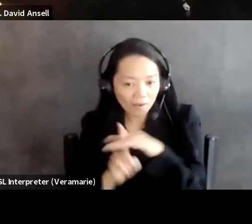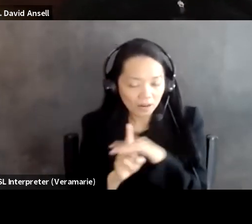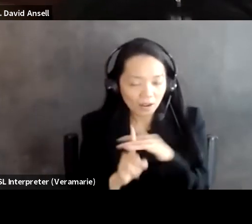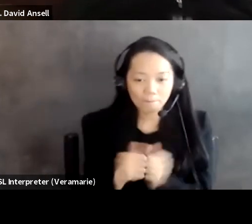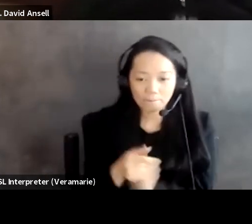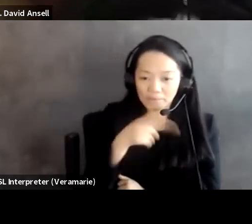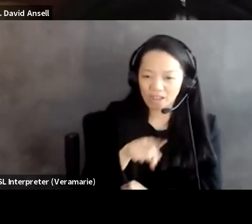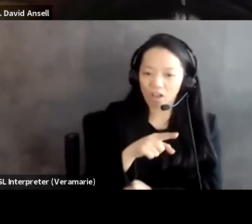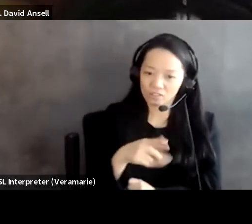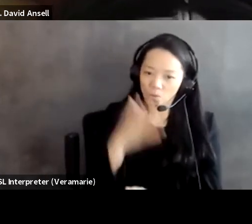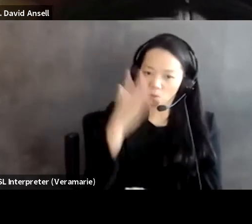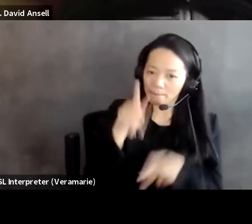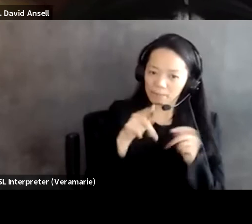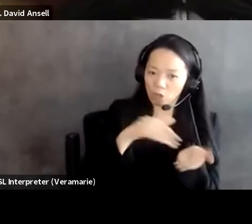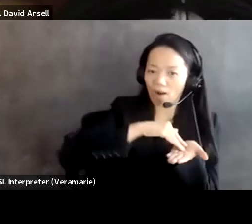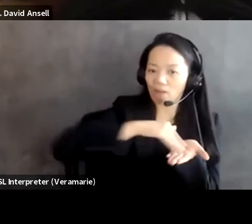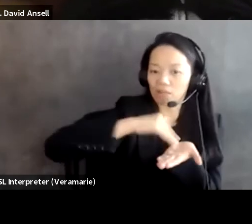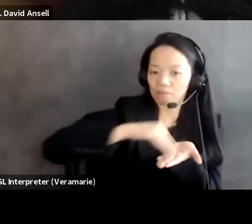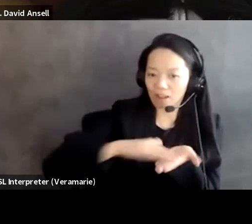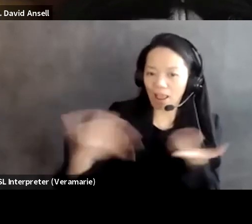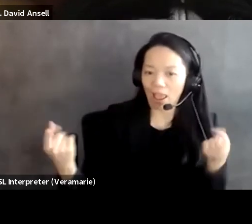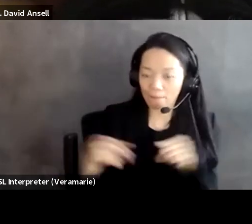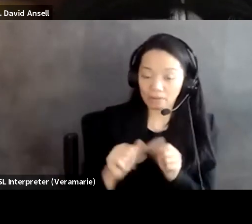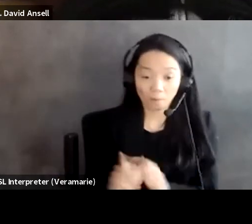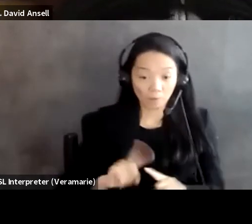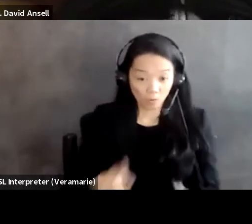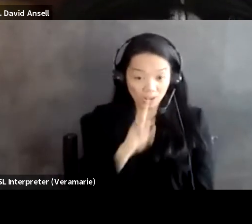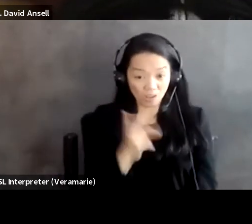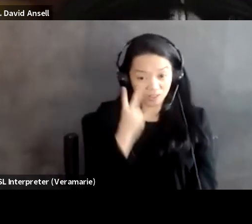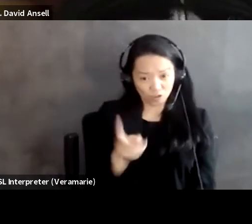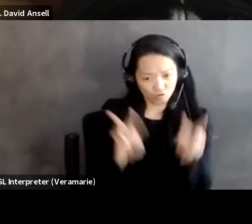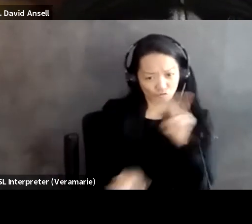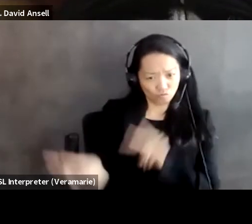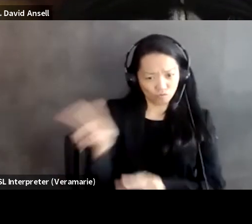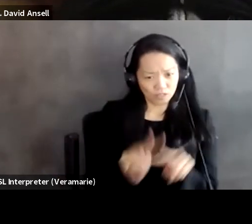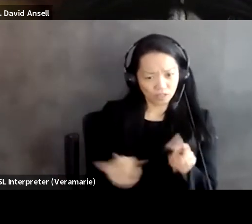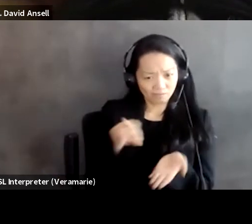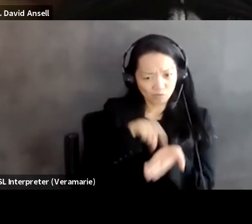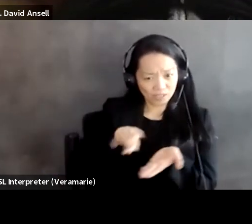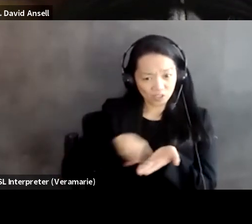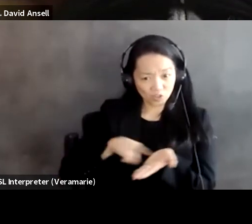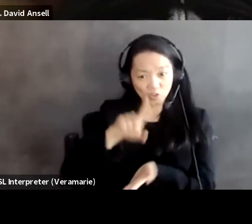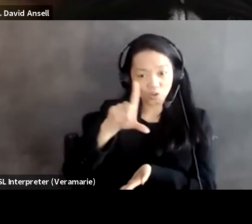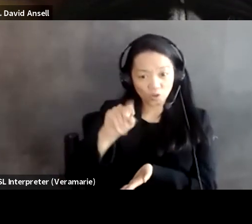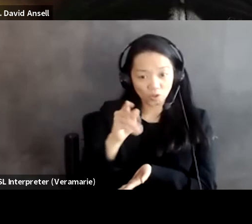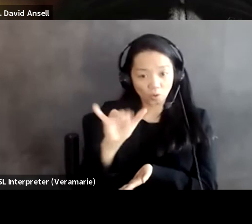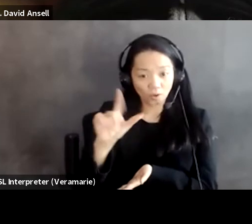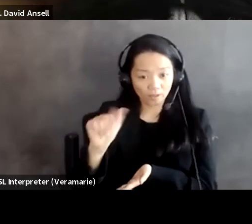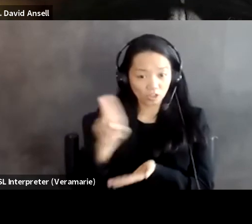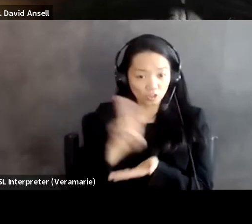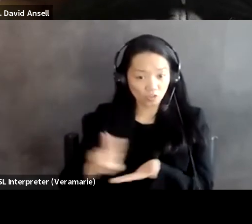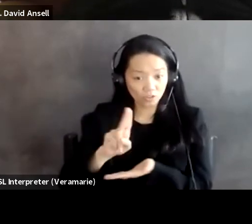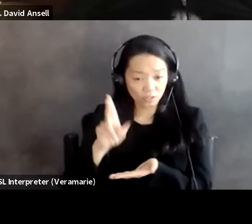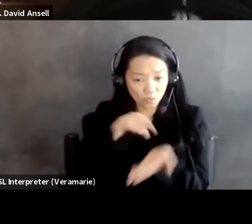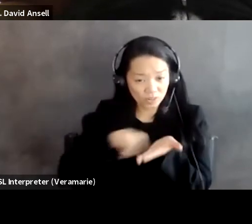being released and are committing offenses. But when we actually look at the studies, Loyola University just released a study, we